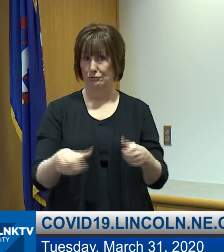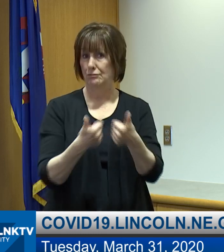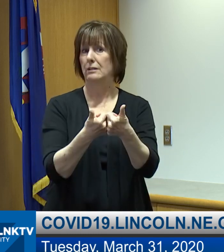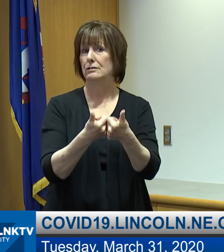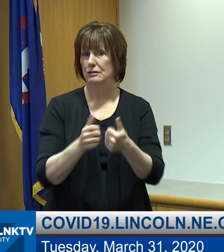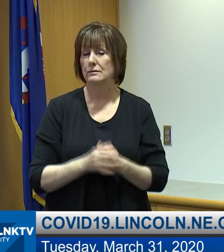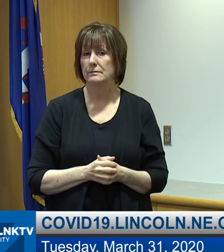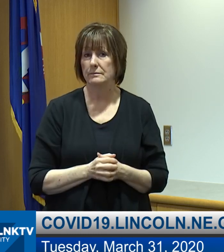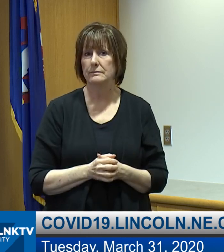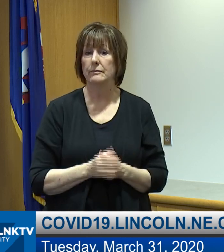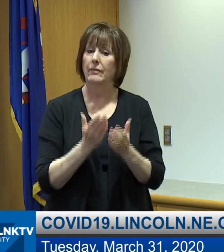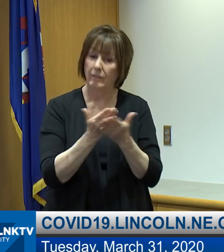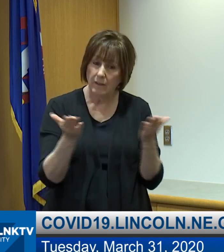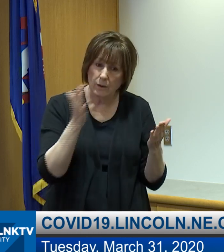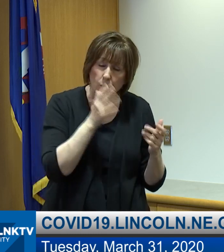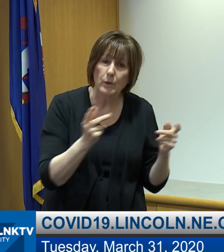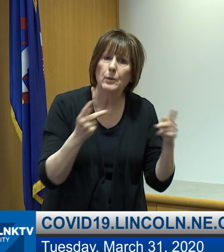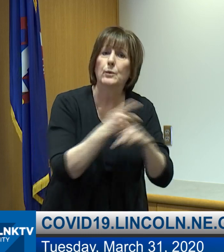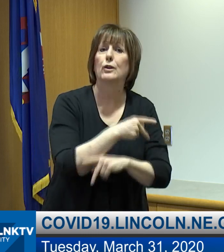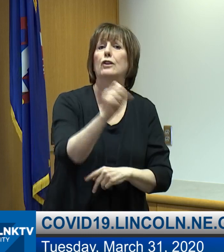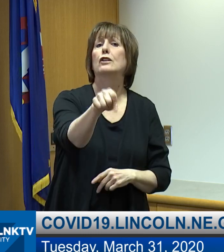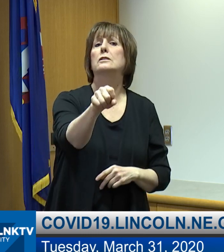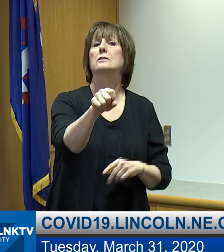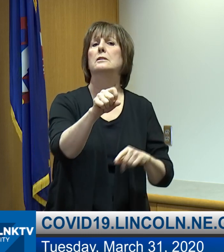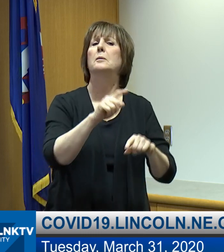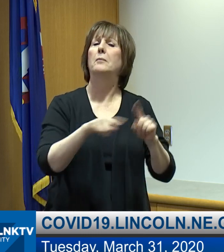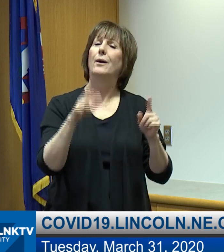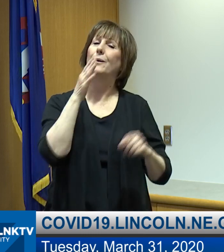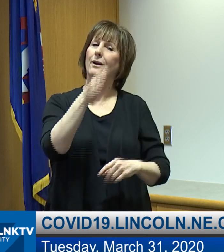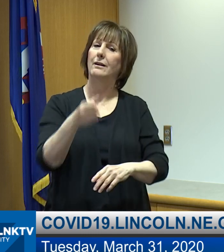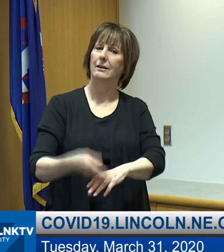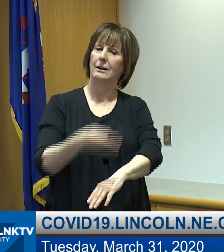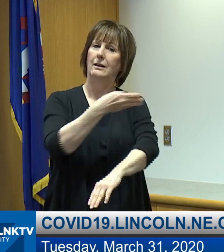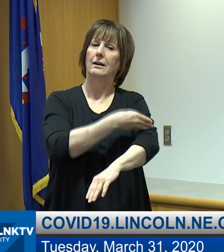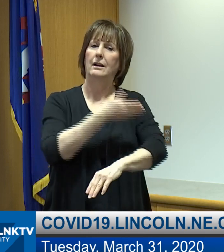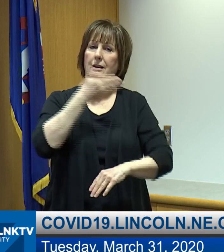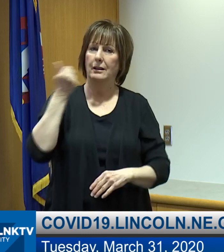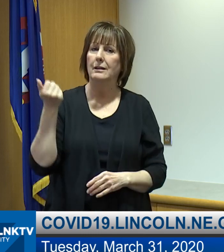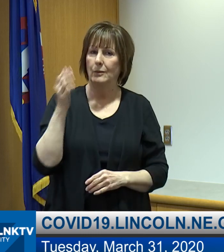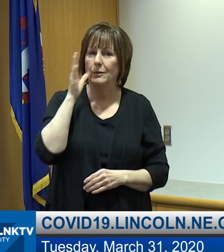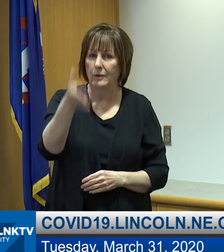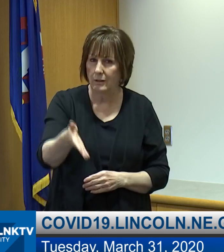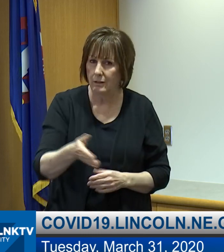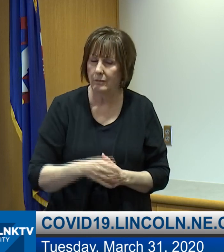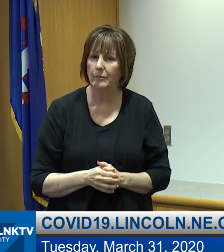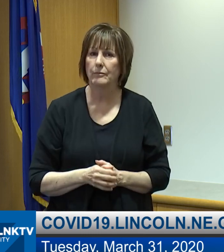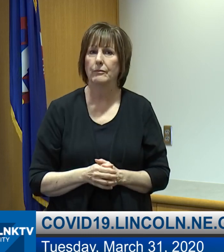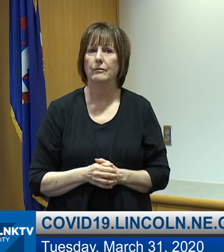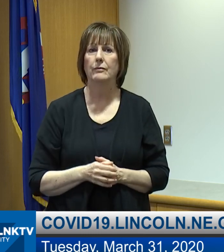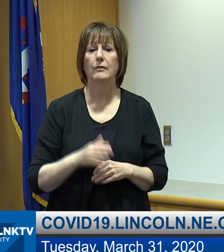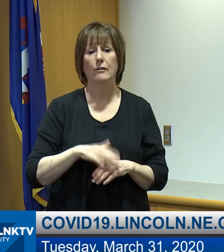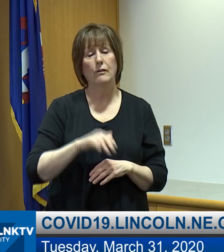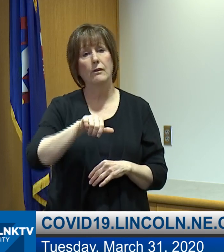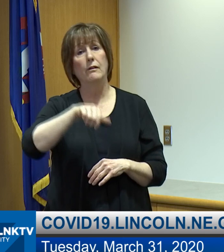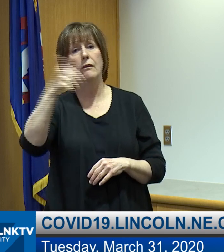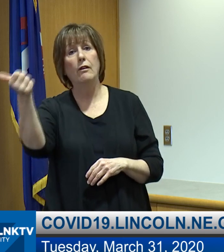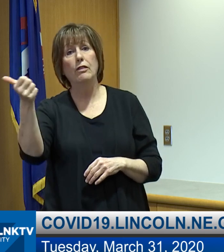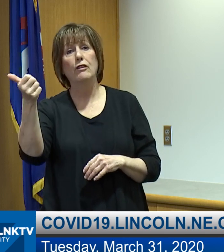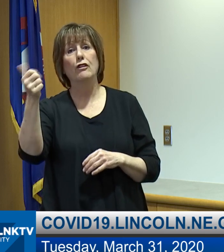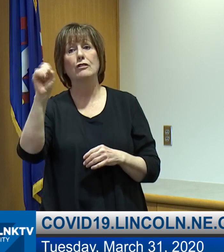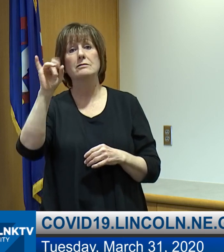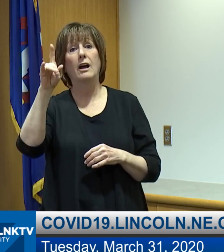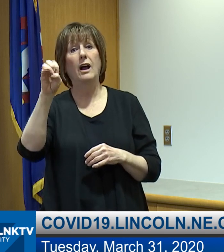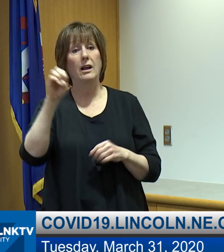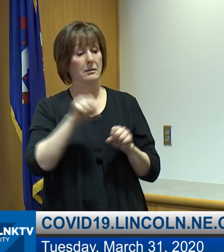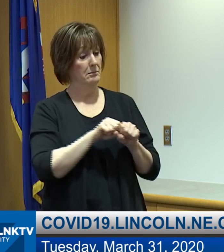things will get worse, but then they will get better again. And on the other side of this pandemic, because